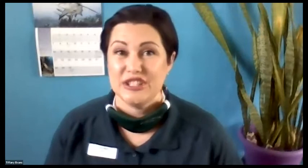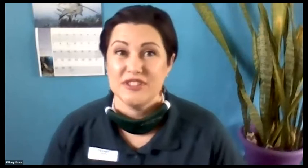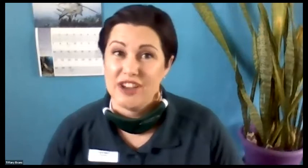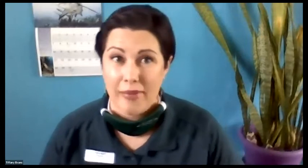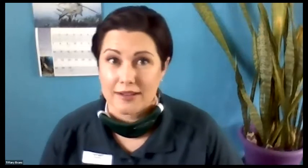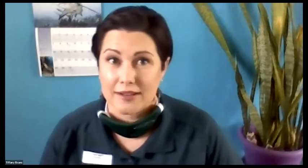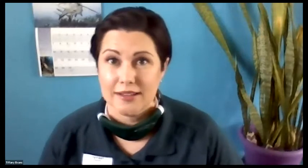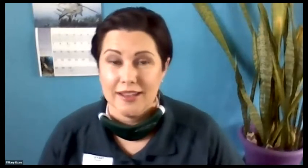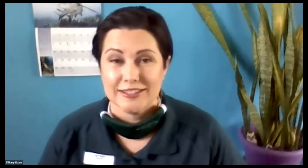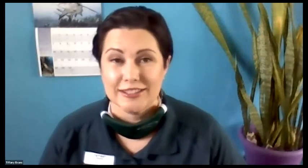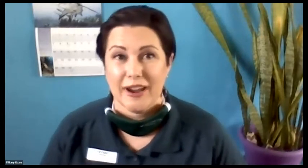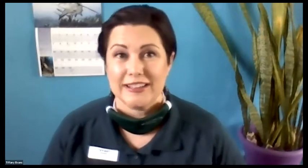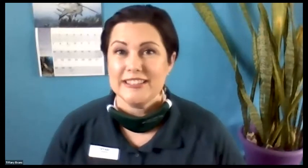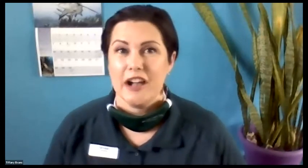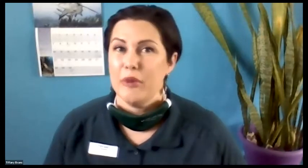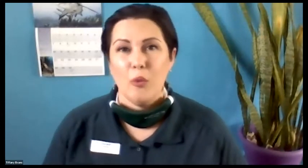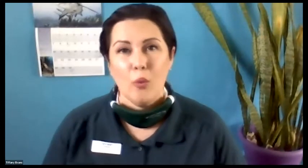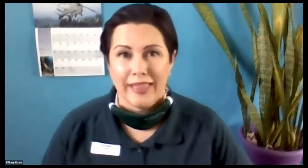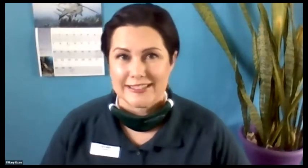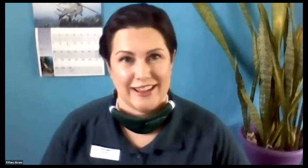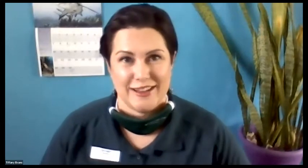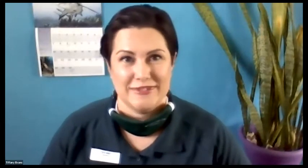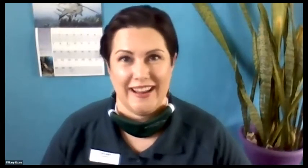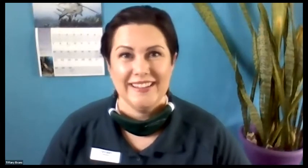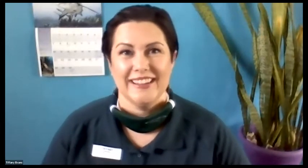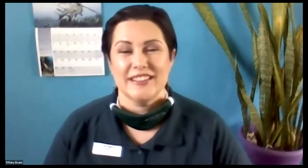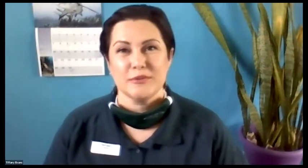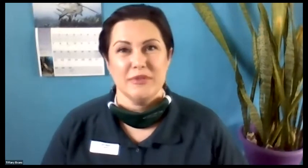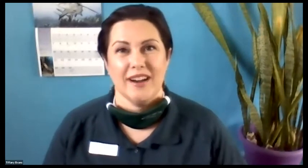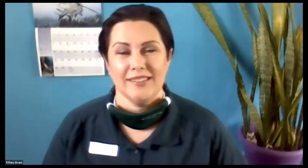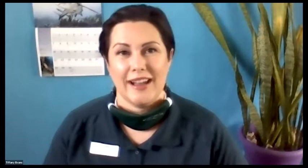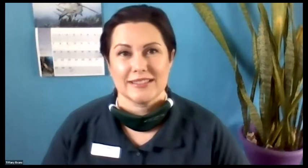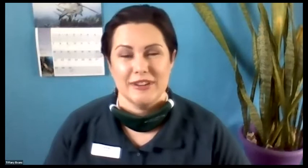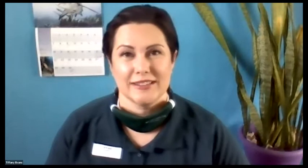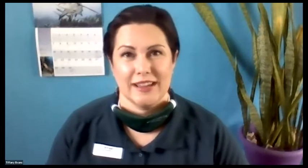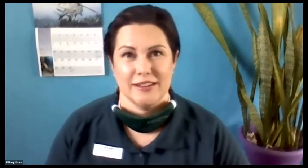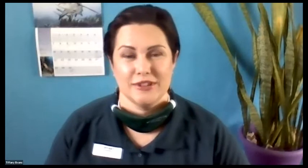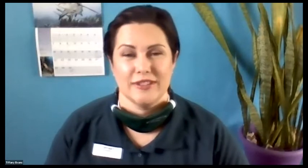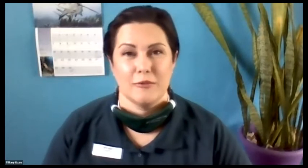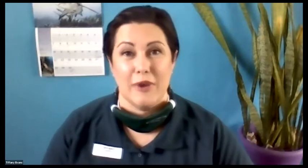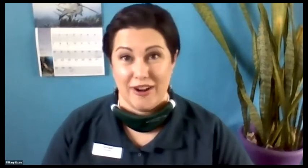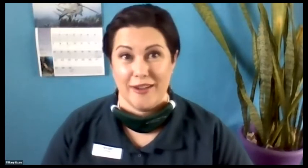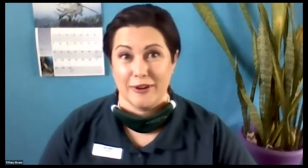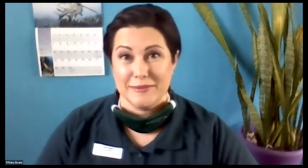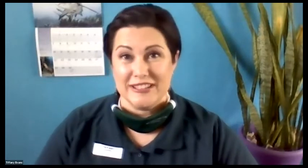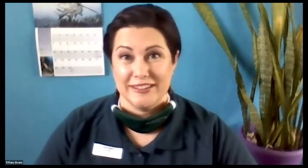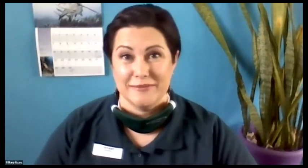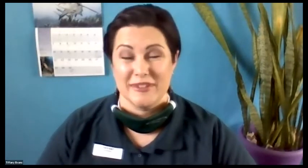chat box. So let's practice the alphabet one last time today. This will be our last American Sign Language webinar that we're going to be doing. Remember, this is the